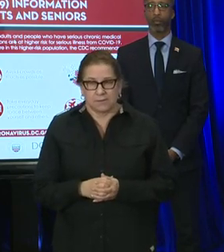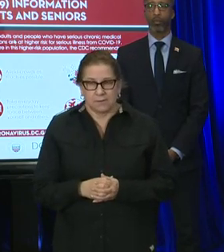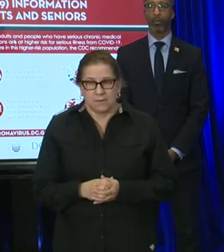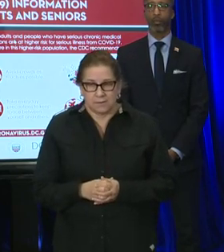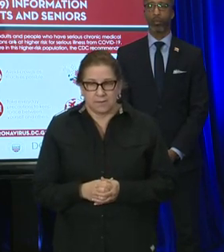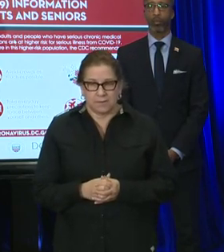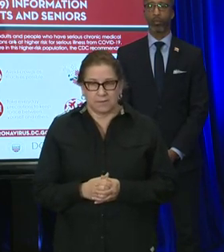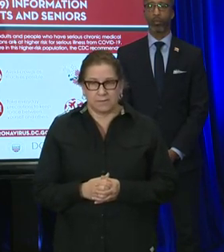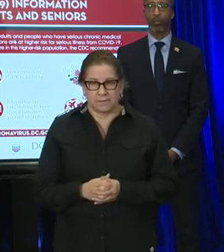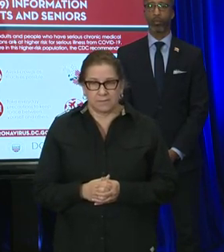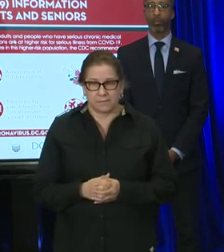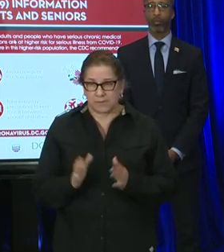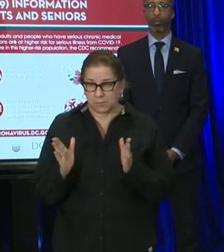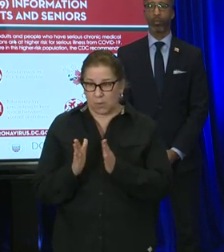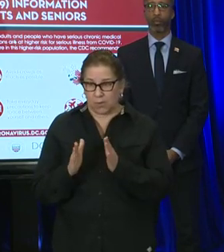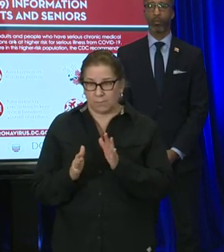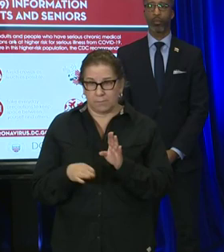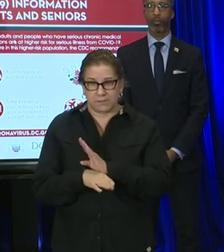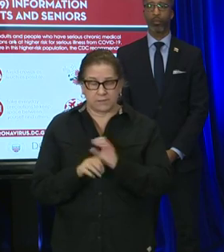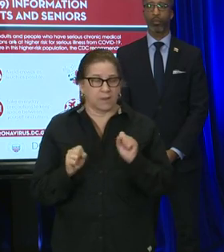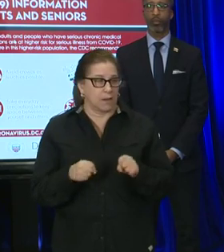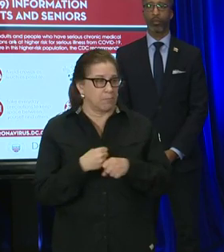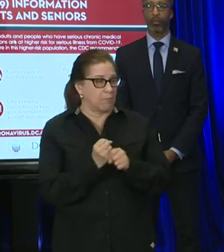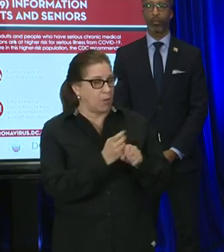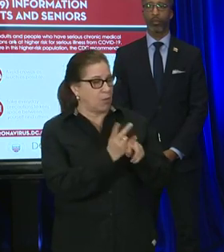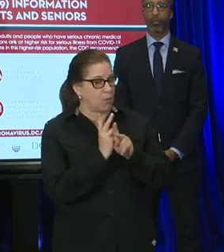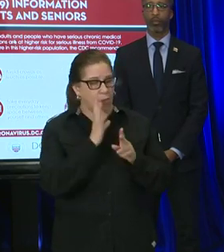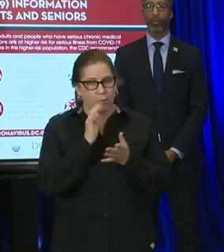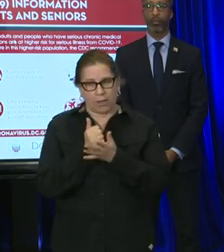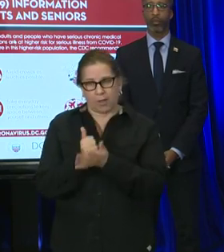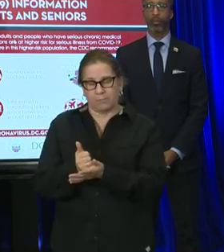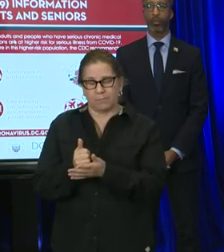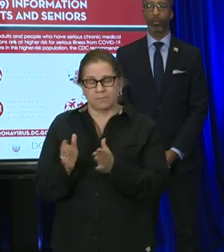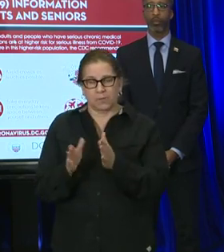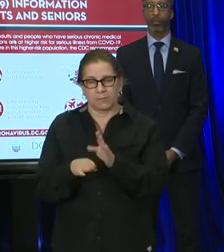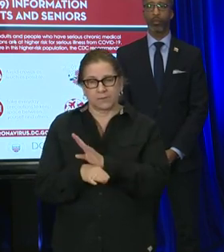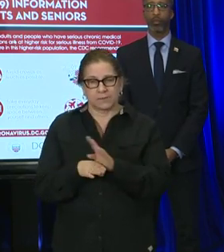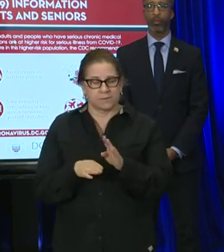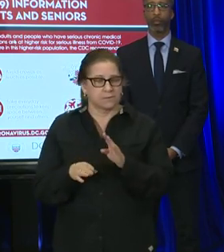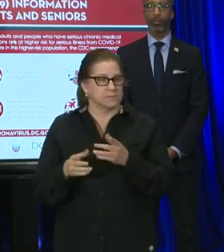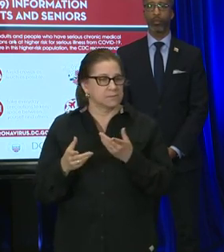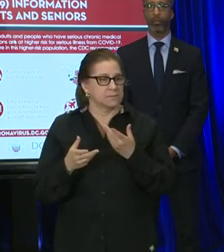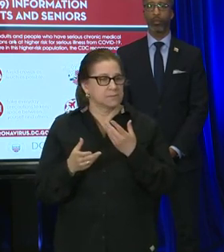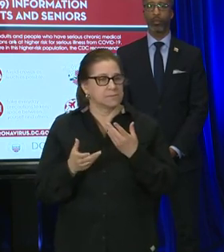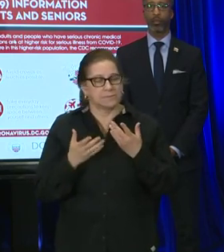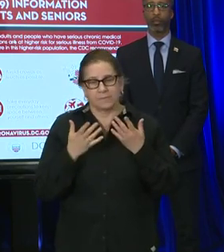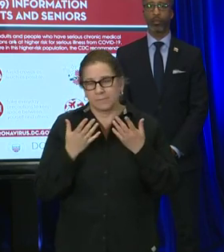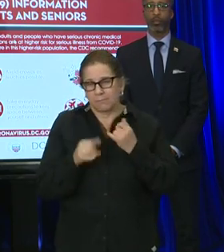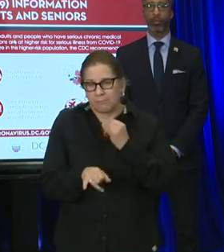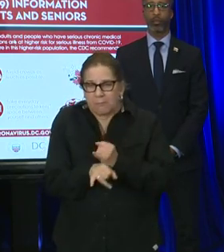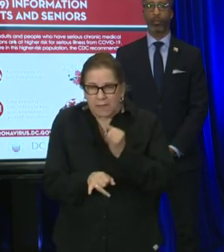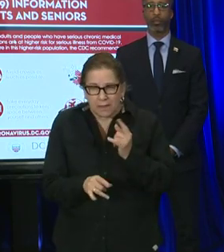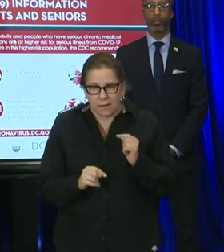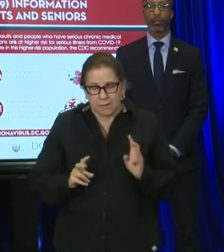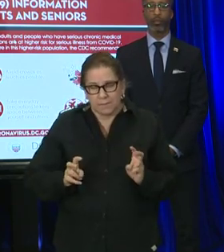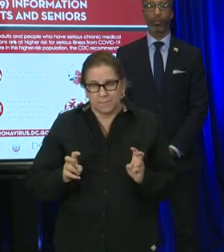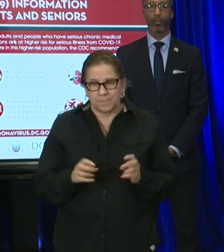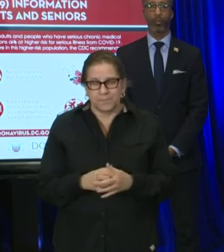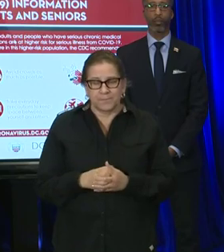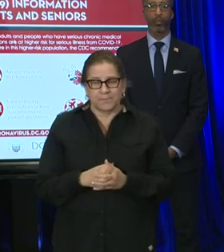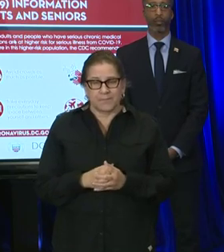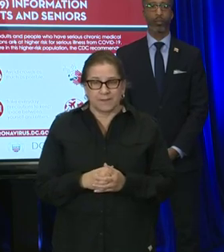district's economy. And we are in some ways situated better than a